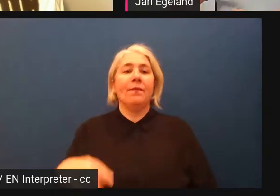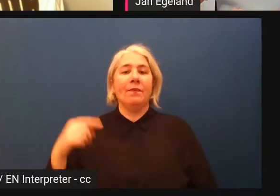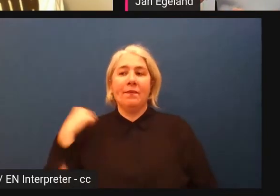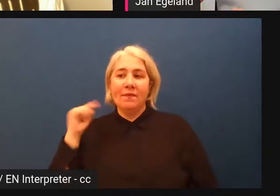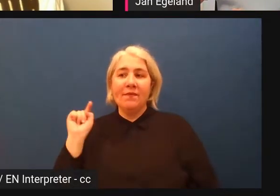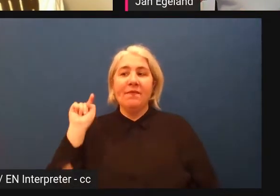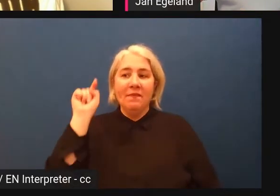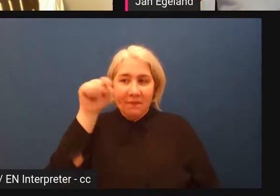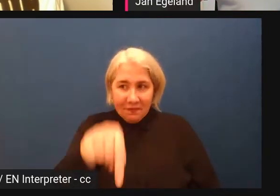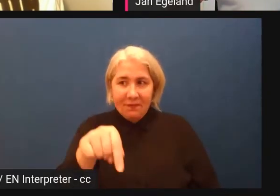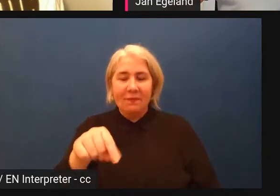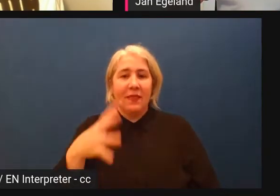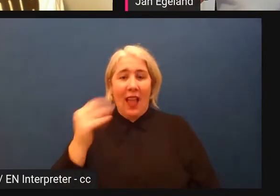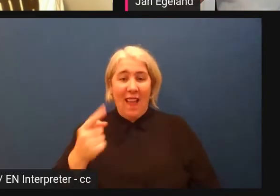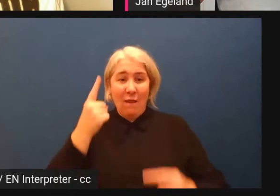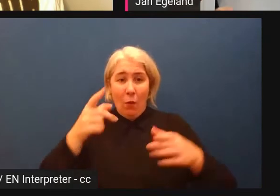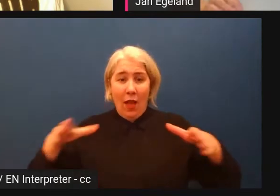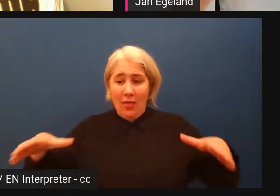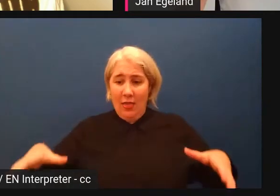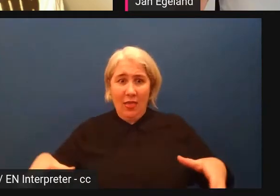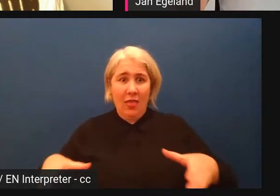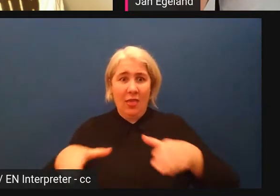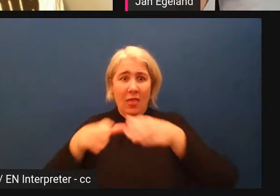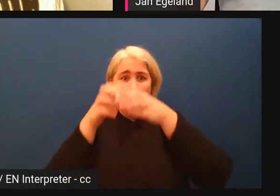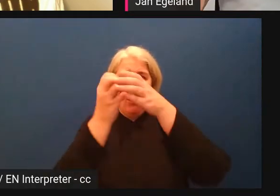coincidence, but